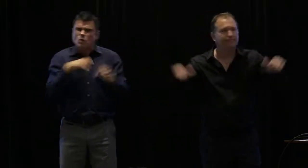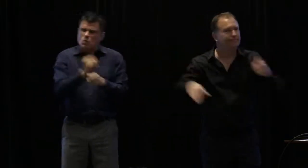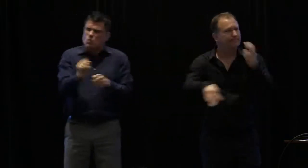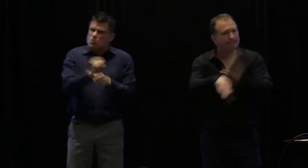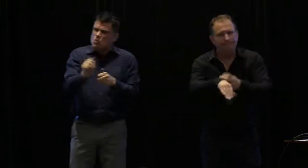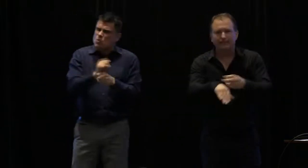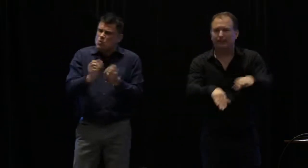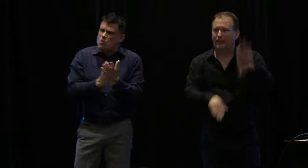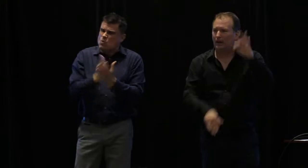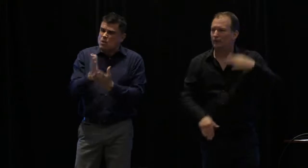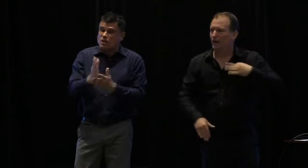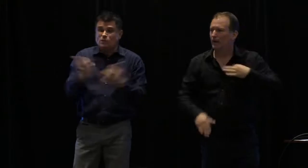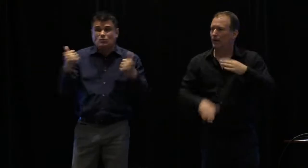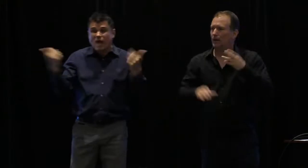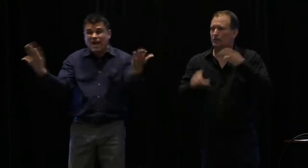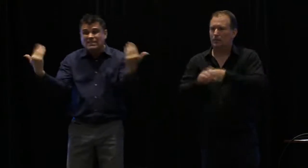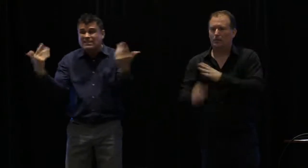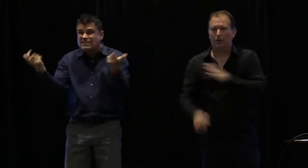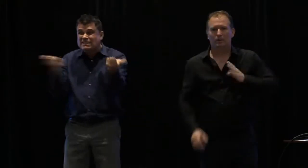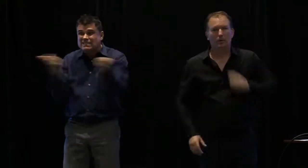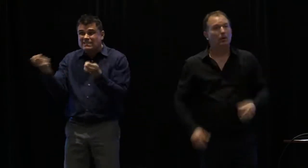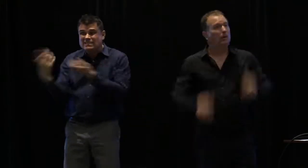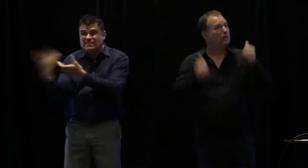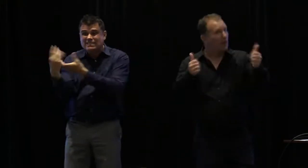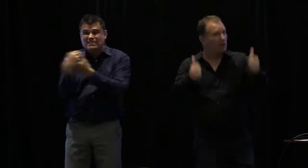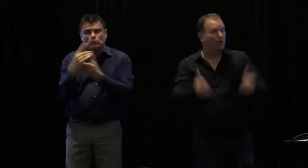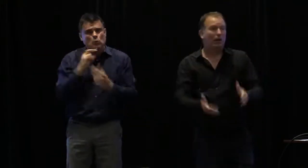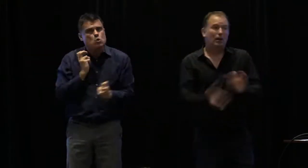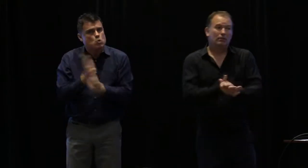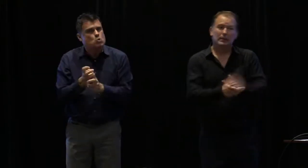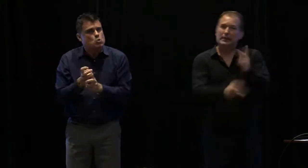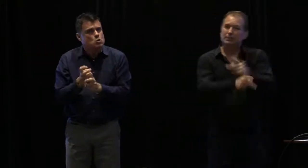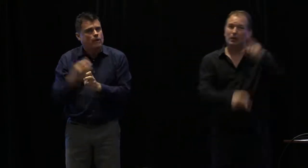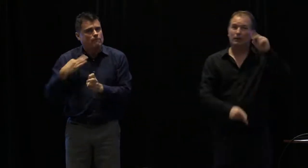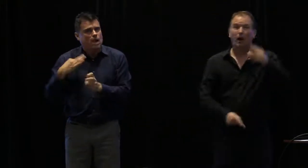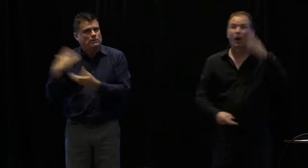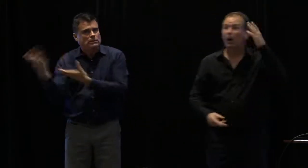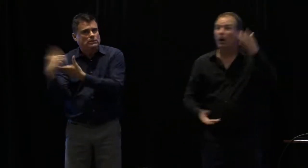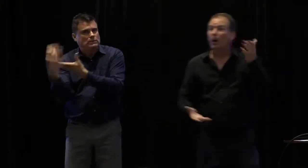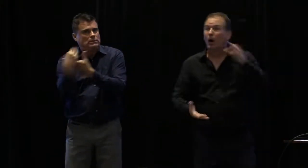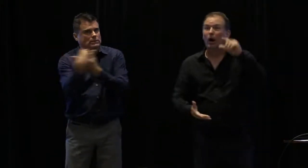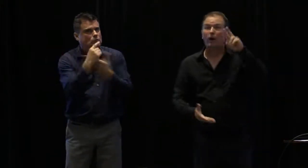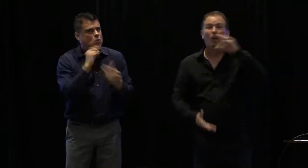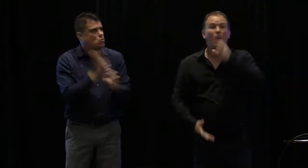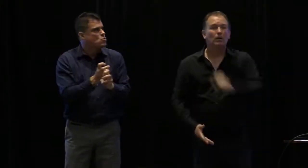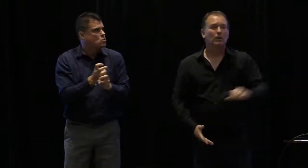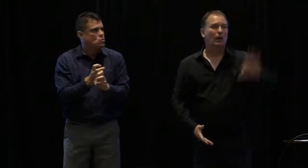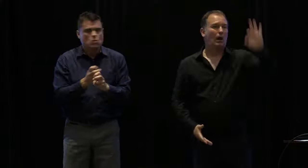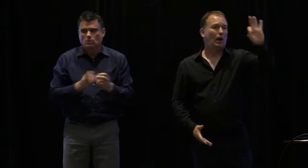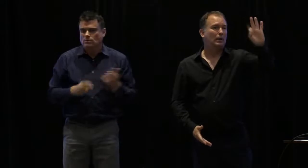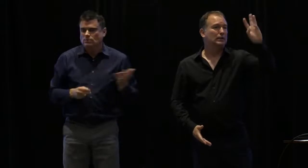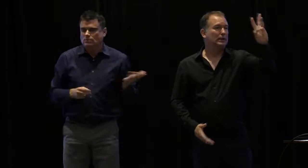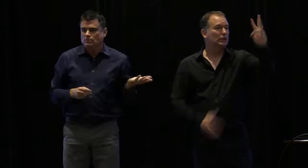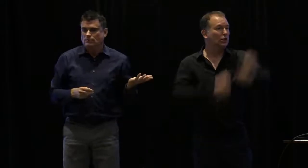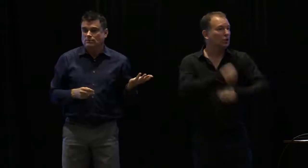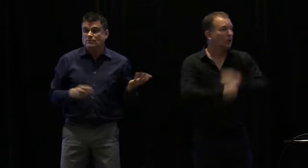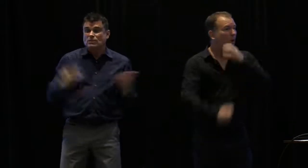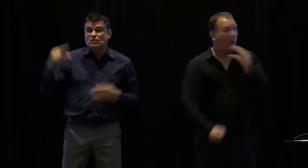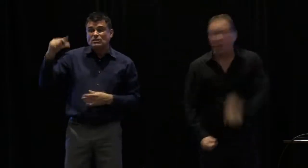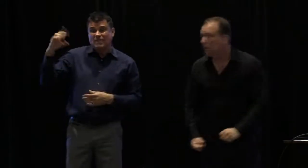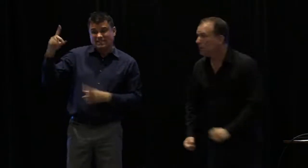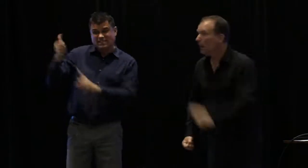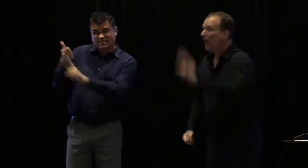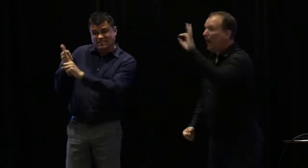they are looking for more people to support them. They need more volunteers to join the board. That is